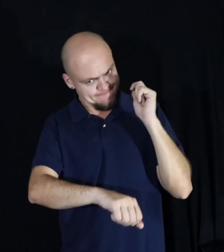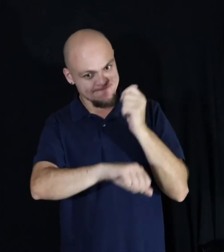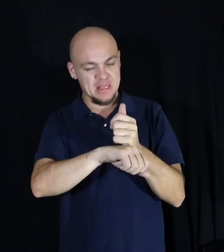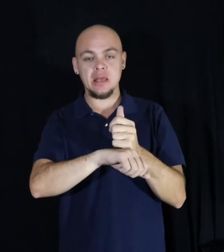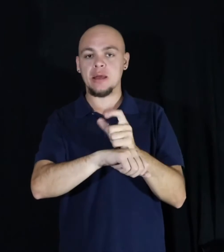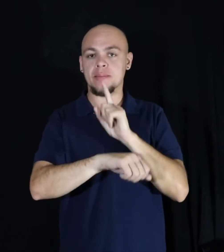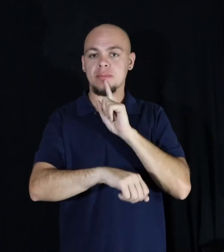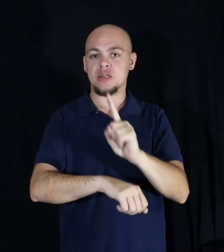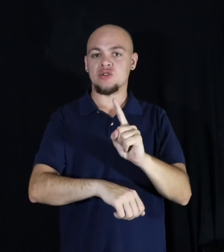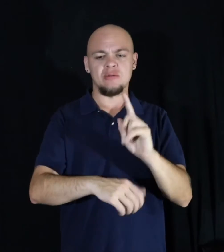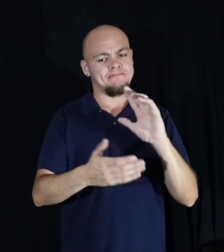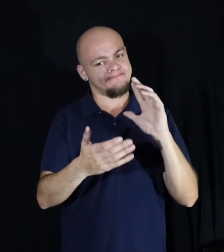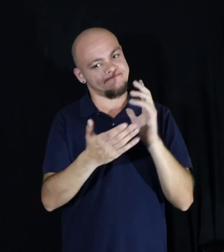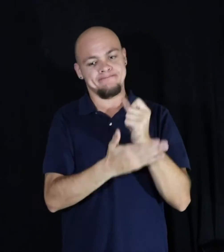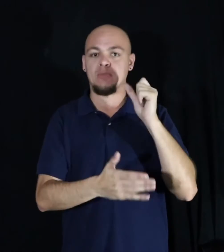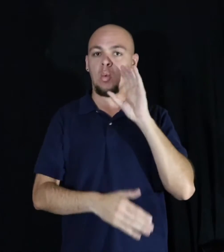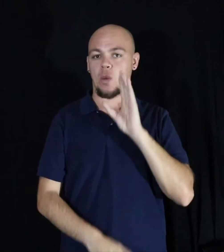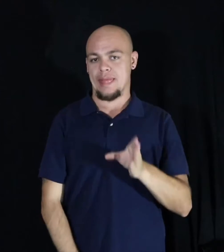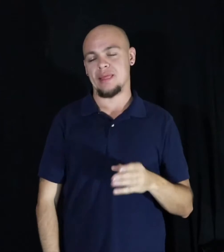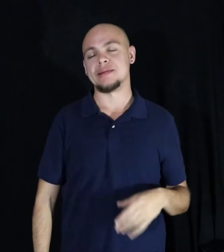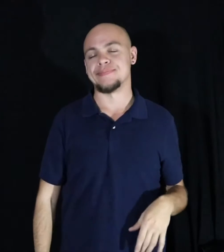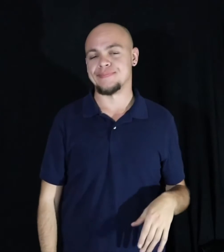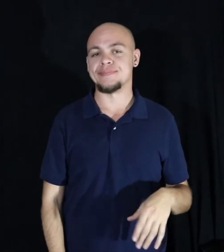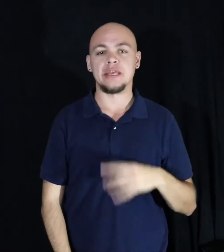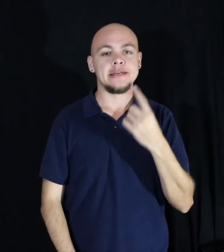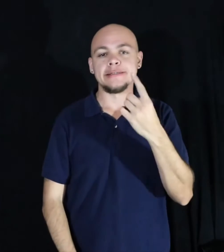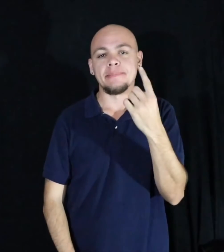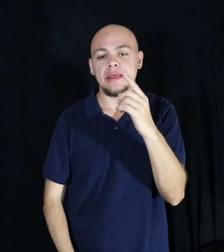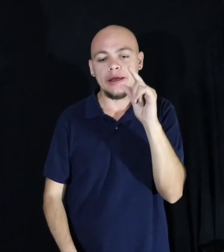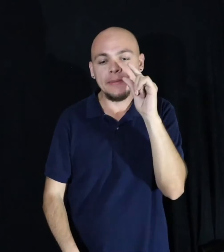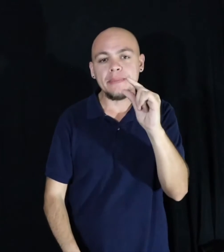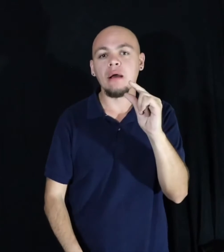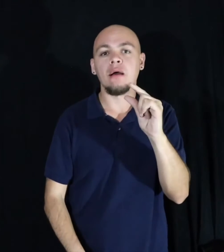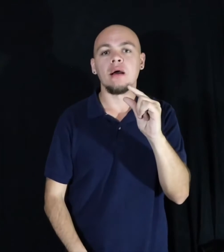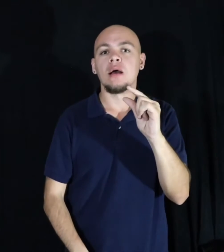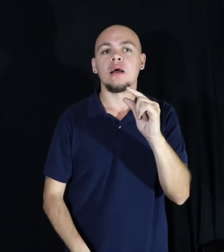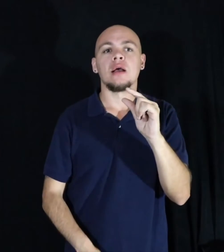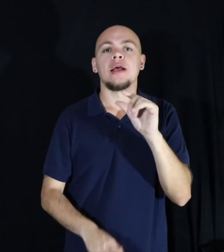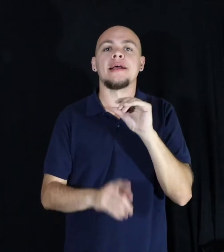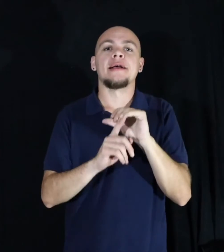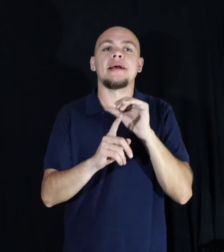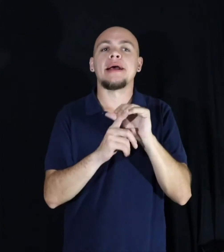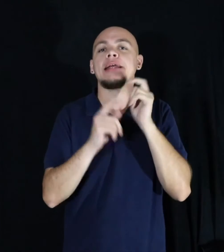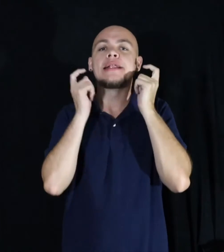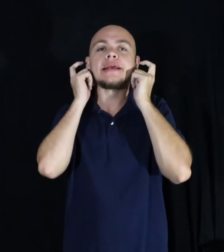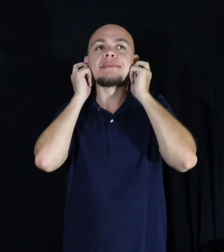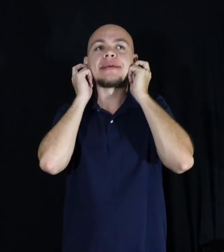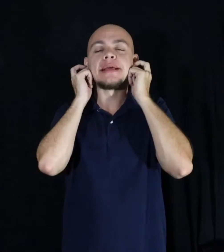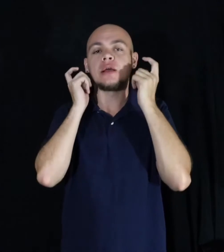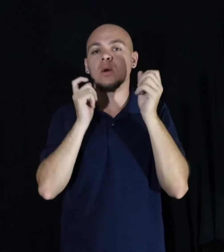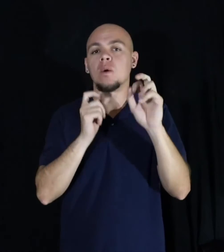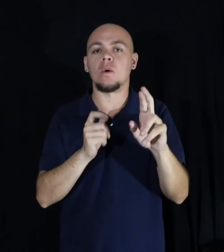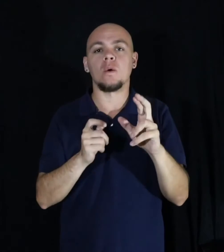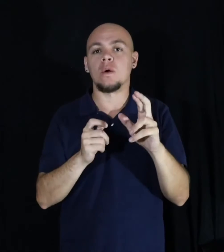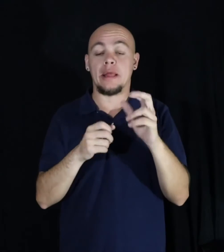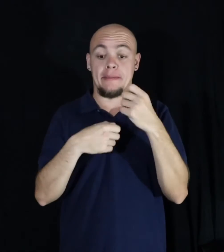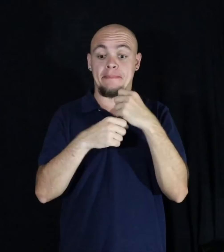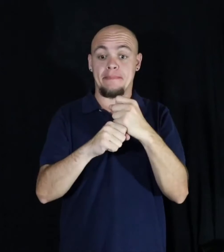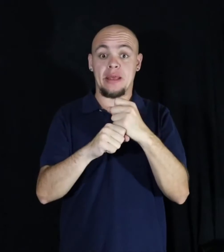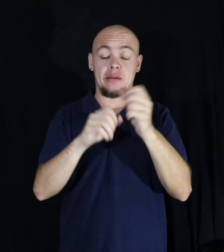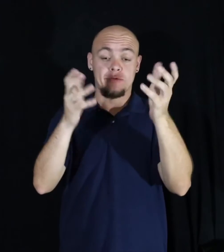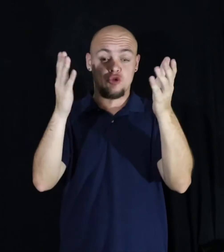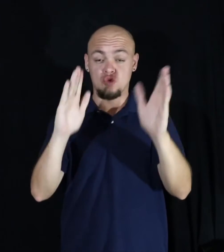make sure I get it, be it something as small as an unbearable pani puri craving or something as big as making fashion my